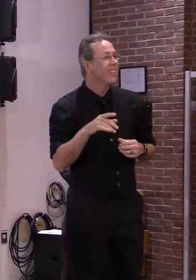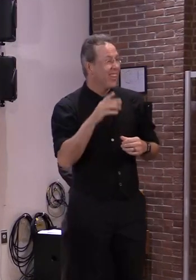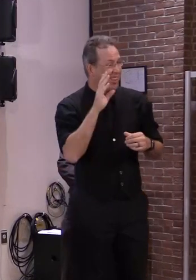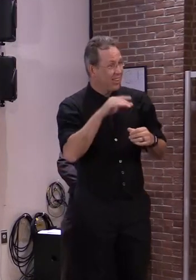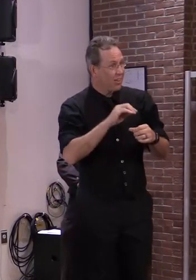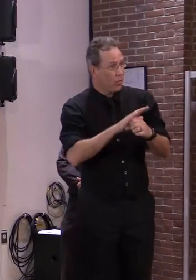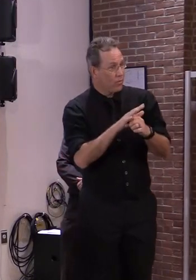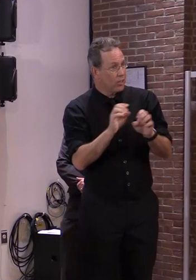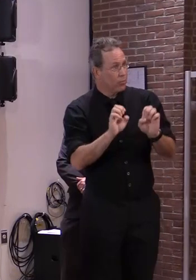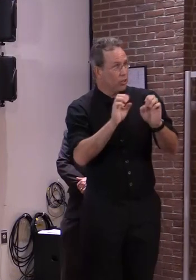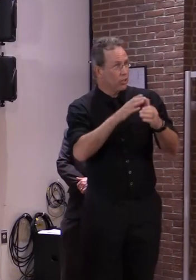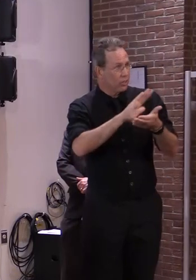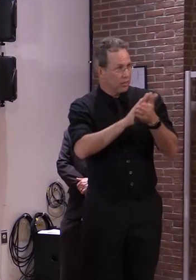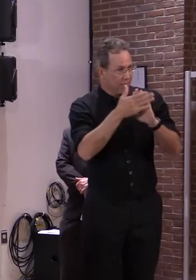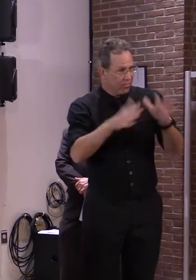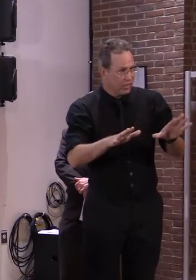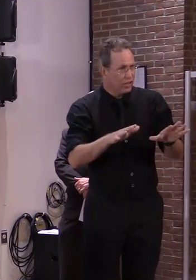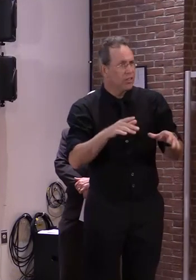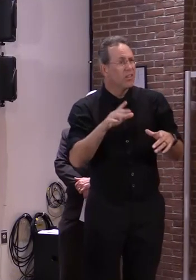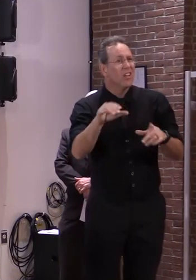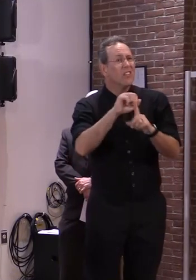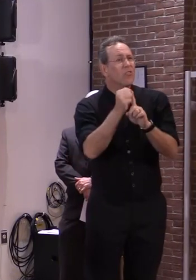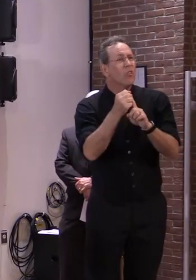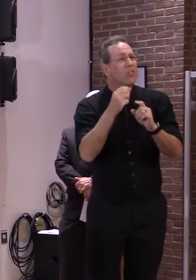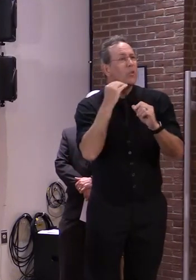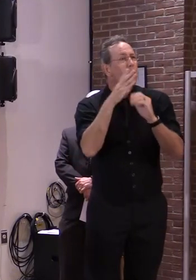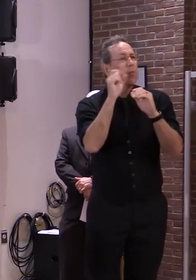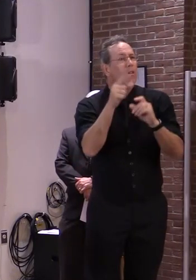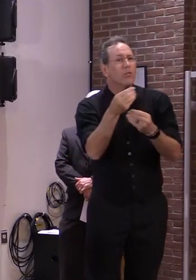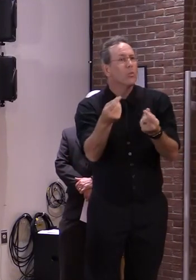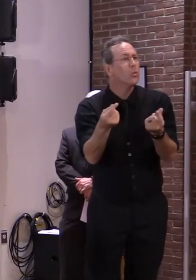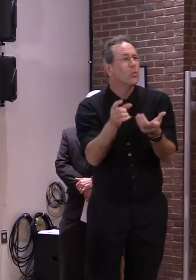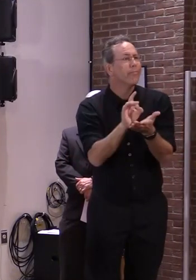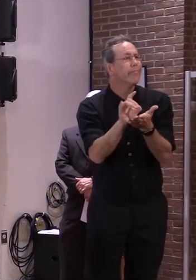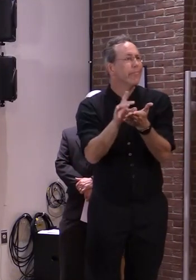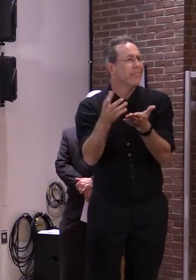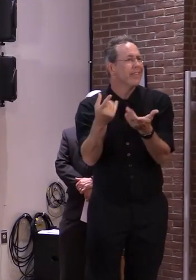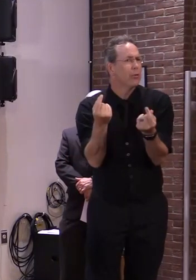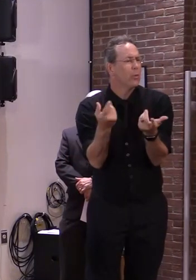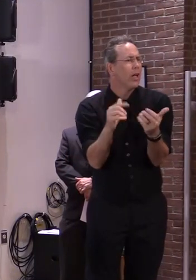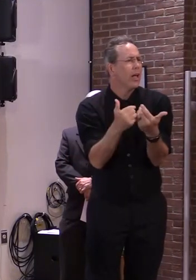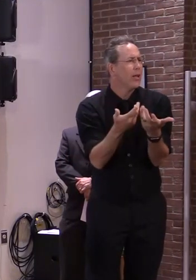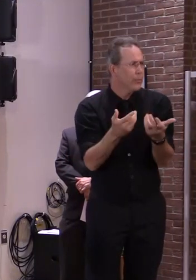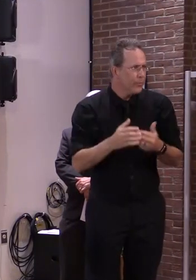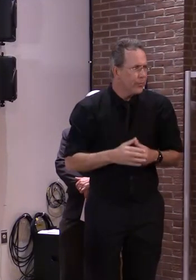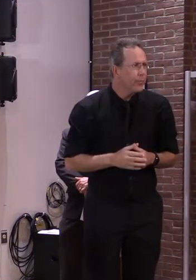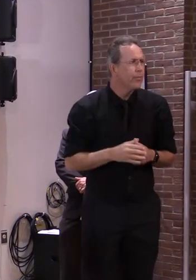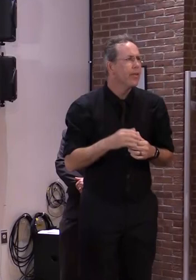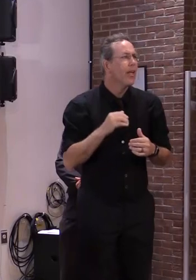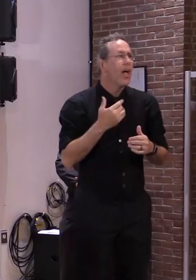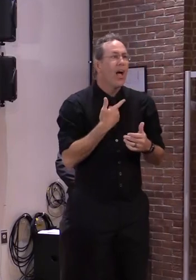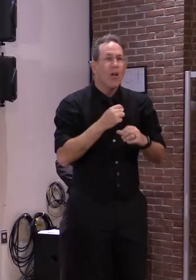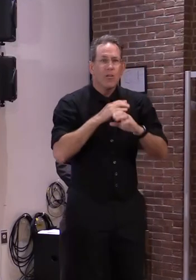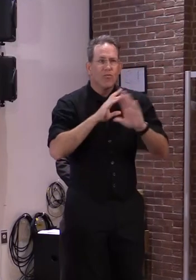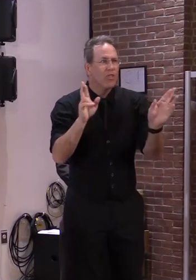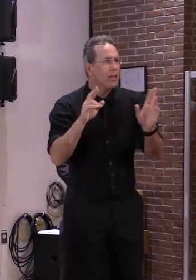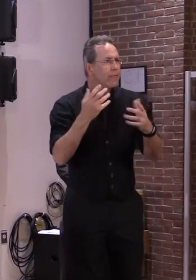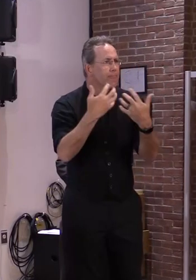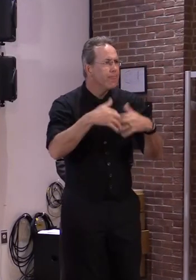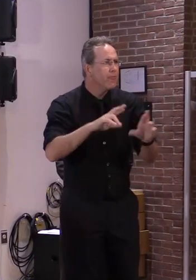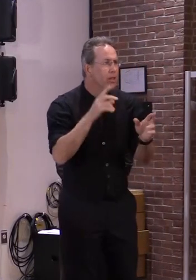surprise to anyone. And we feel as though we have protections in place. We've taken steps to make